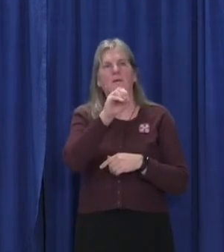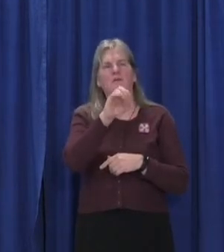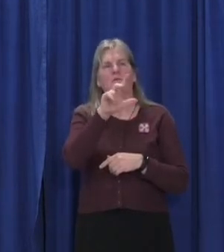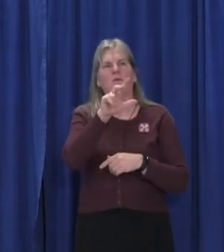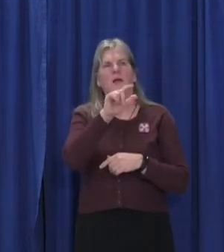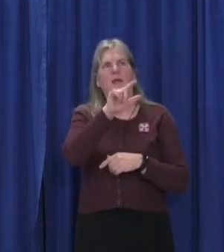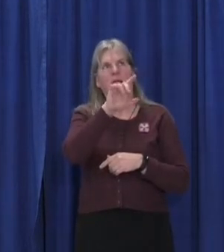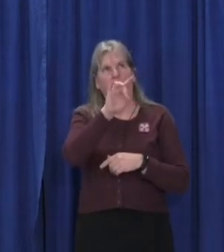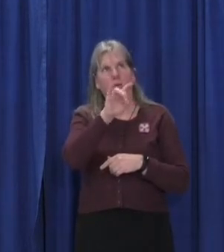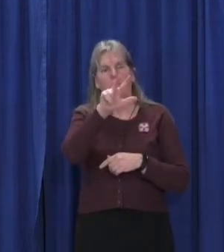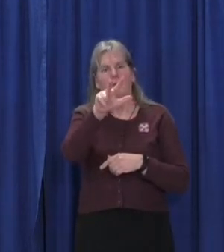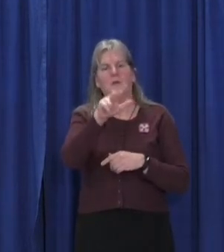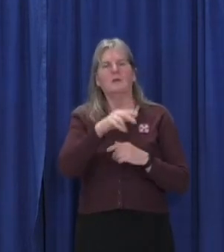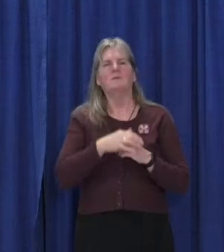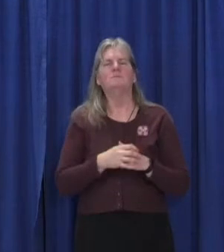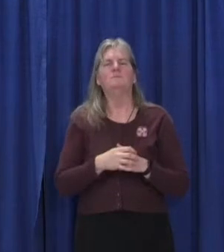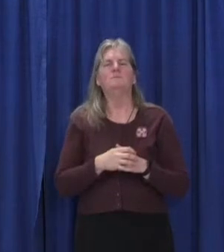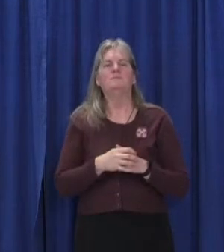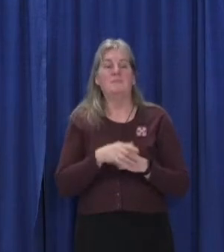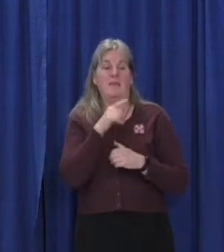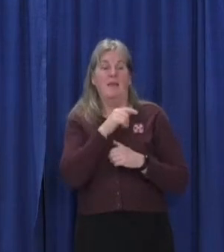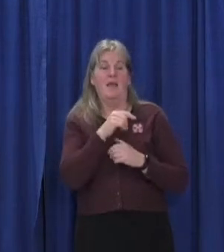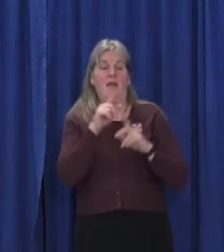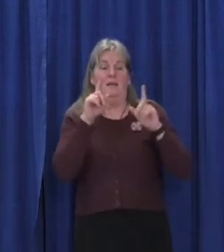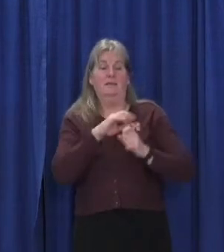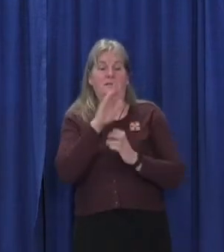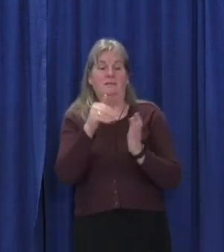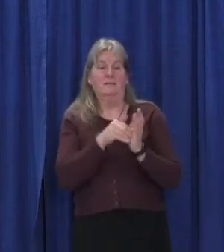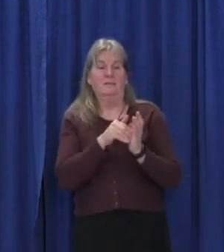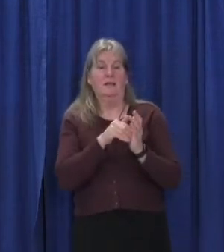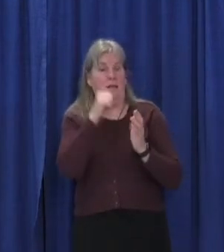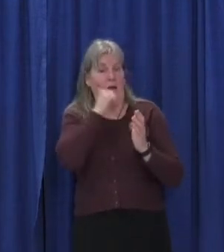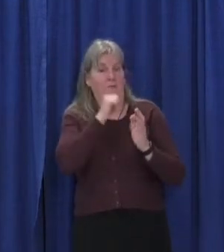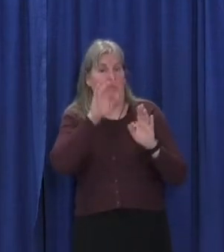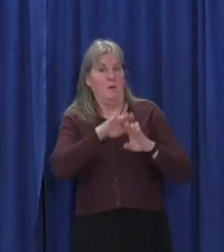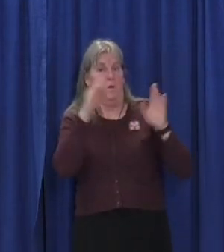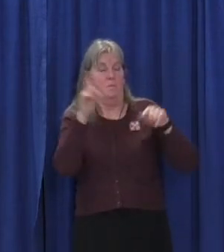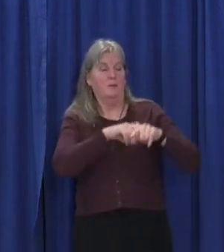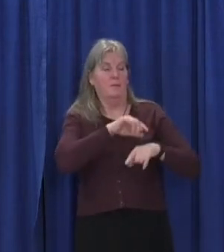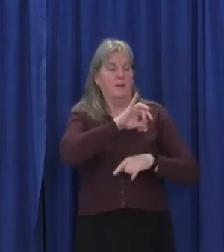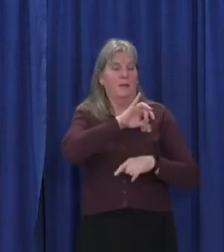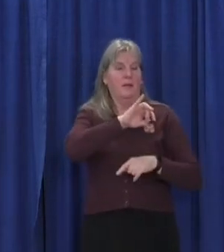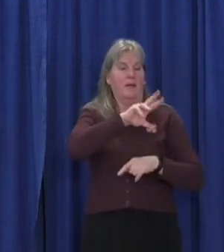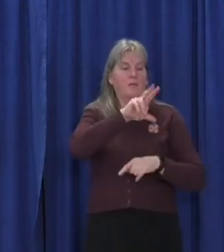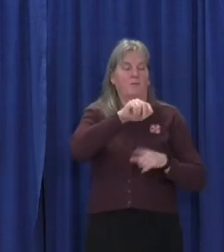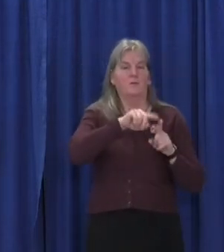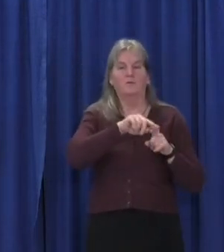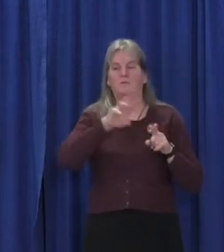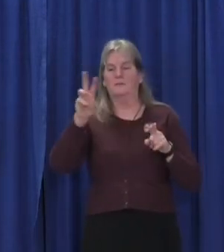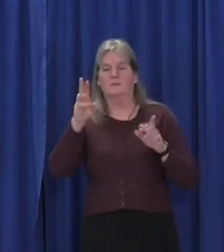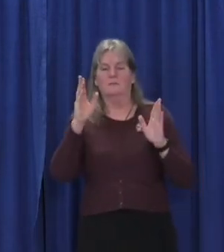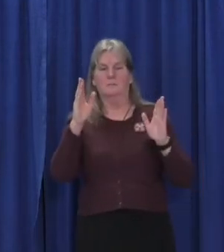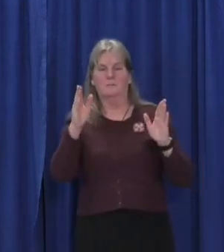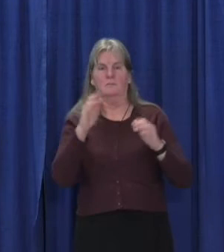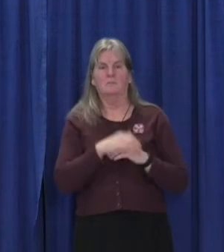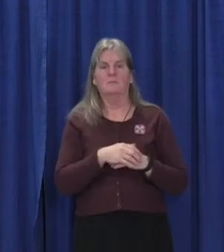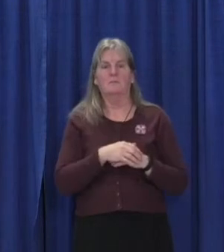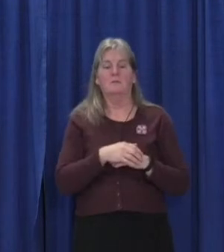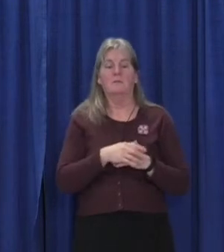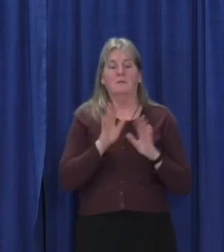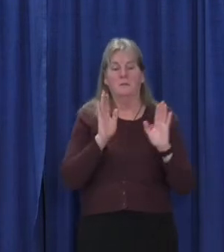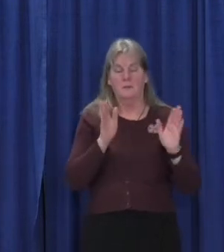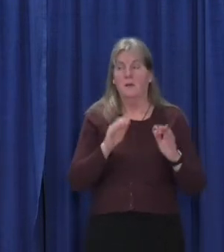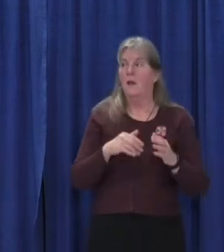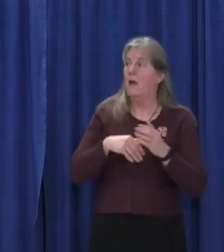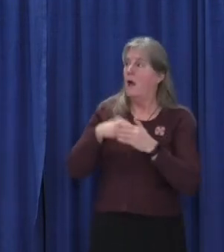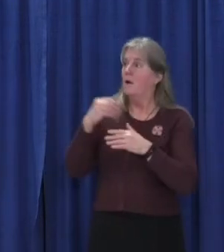867-393-3083. And the testing center in Whitehorse is open every day from 8:30 to 6 p.m. Outside of Whitehorse,